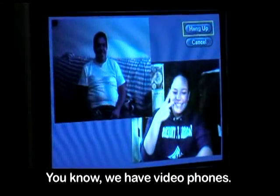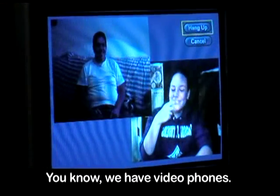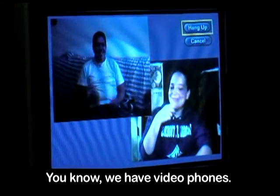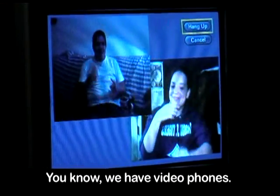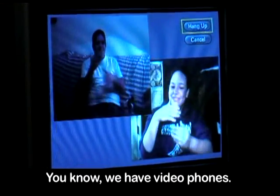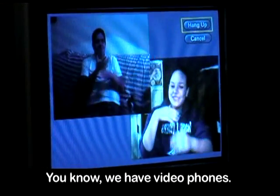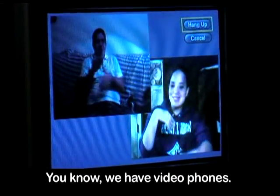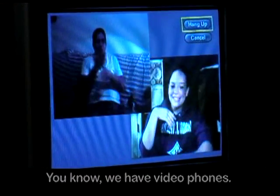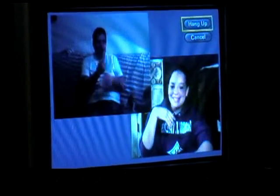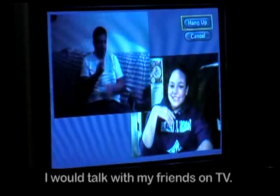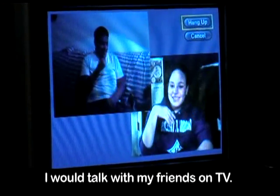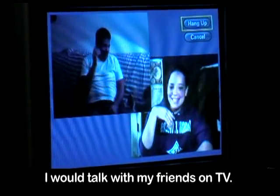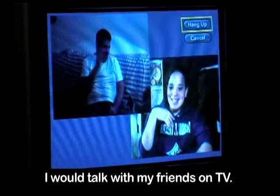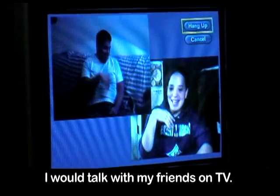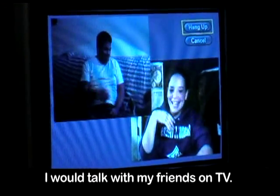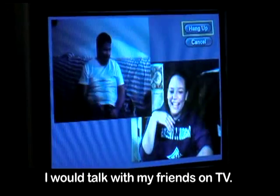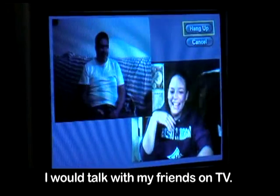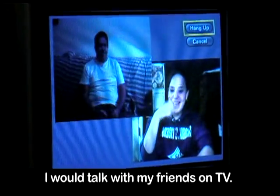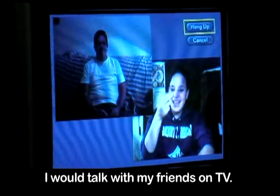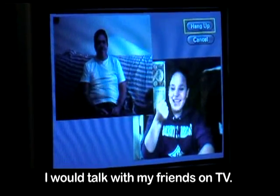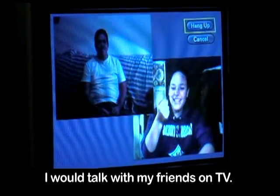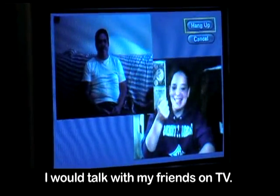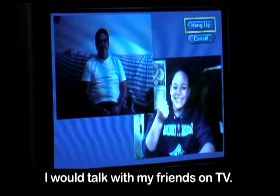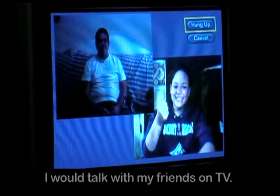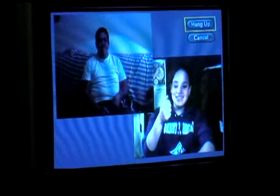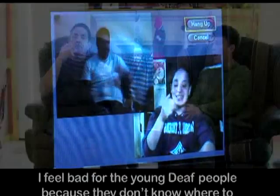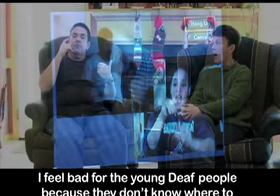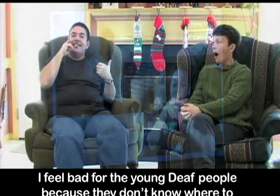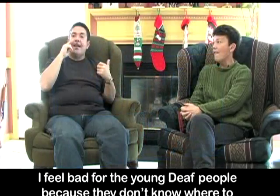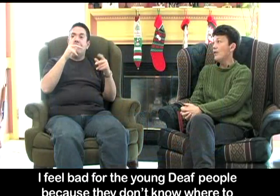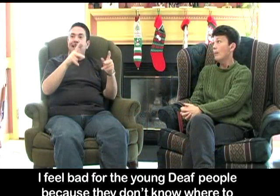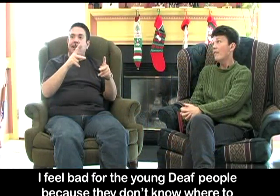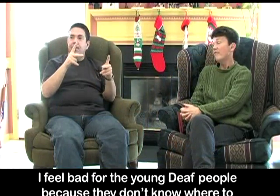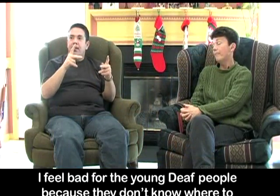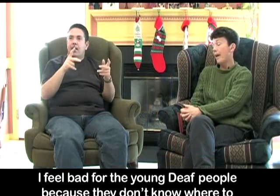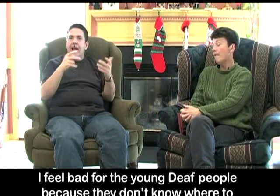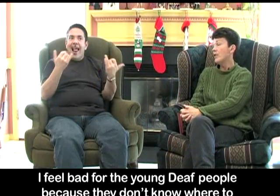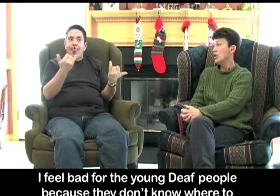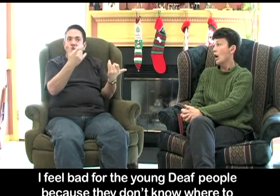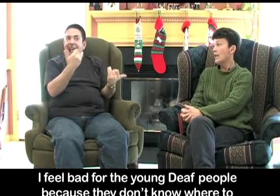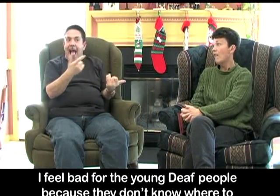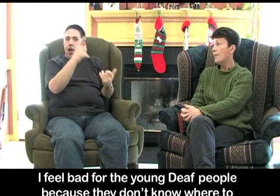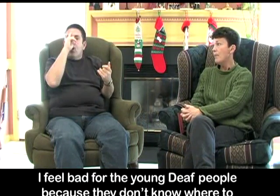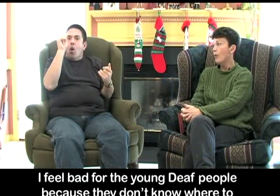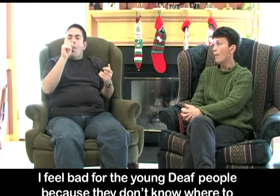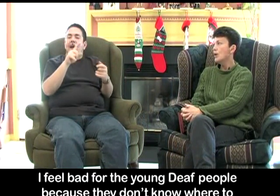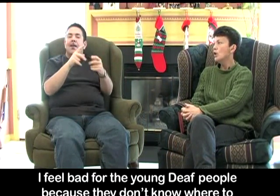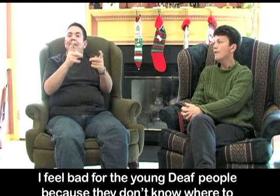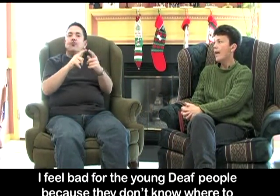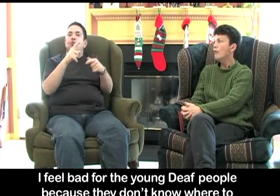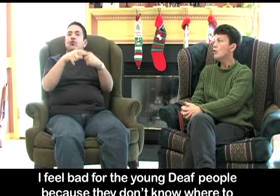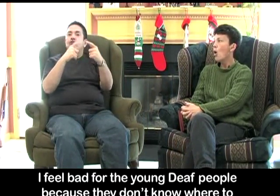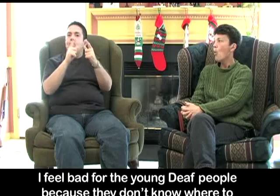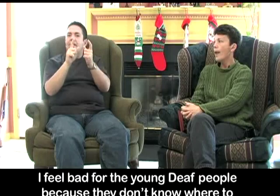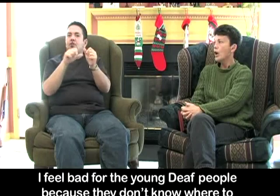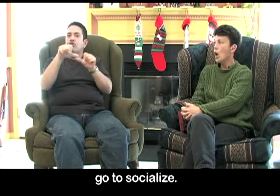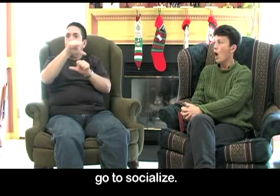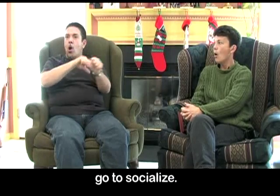video phones. I would talk with my friends on TV. I feel bad for the young deaf people because they don't know where to go